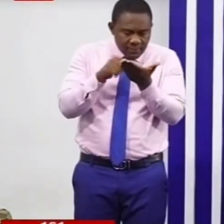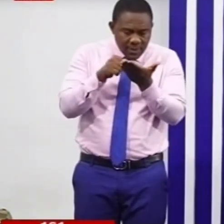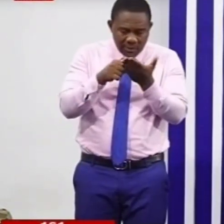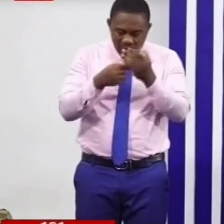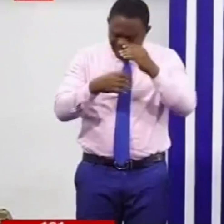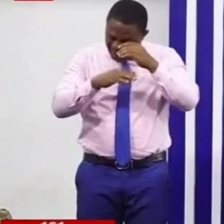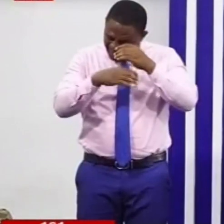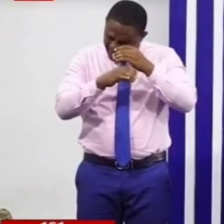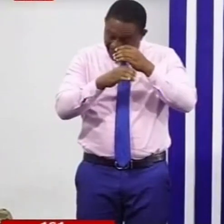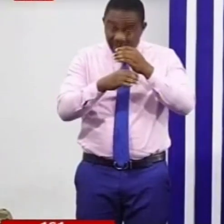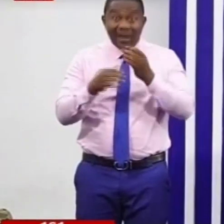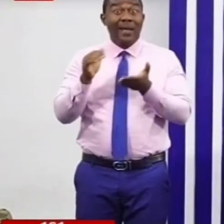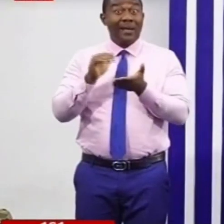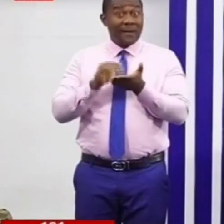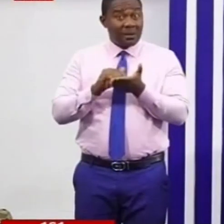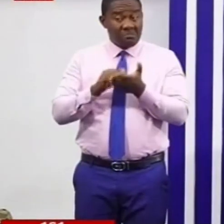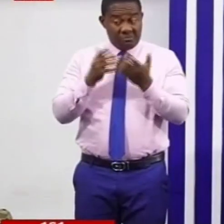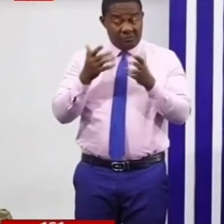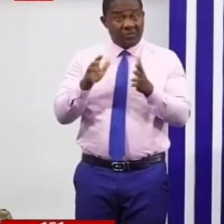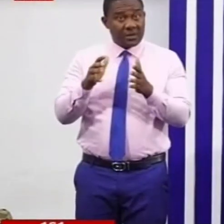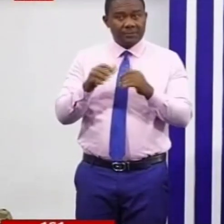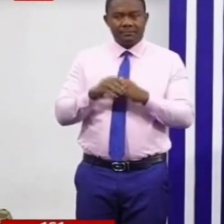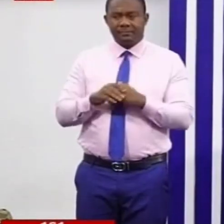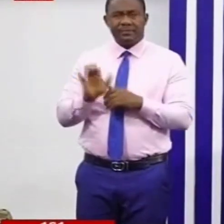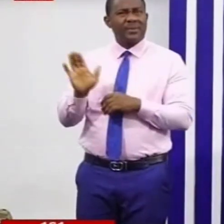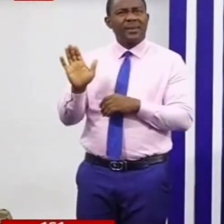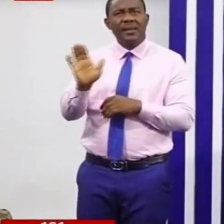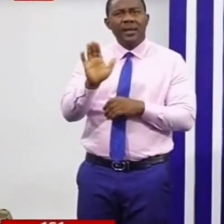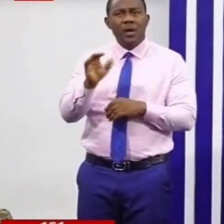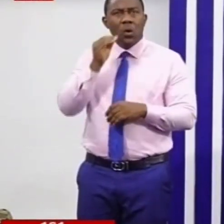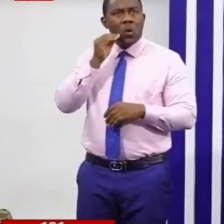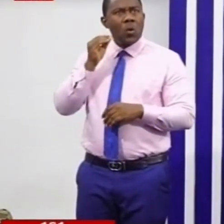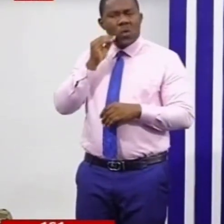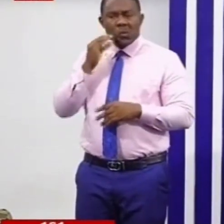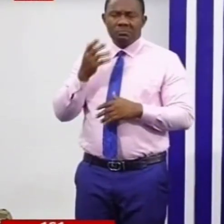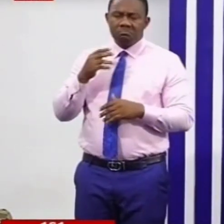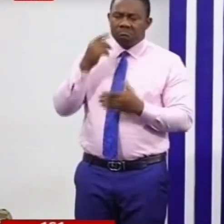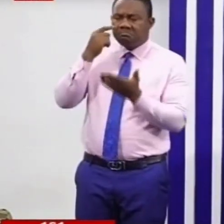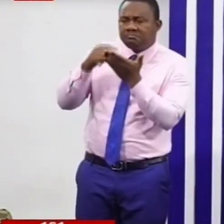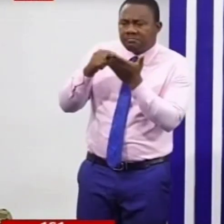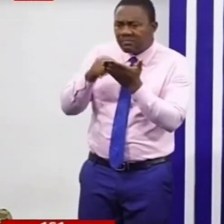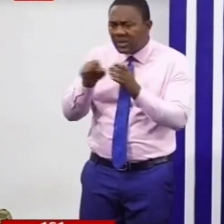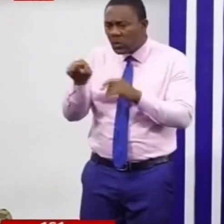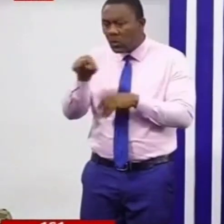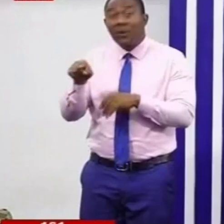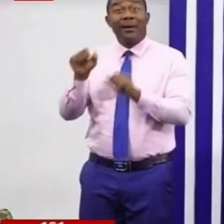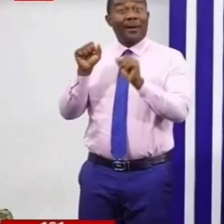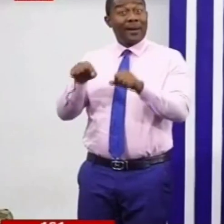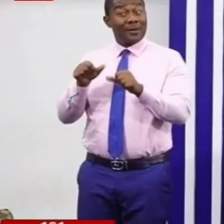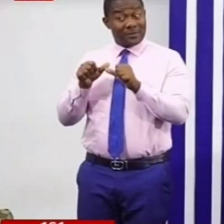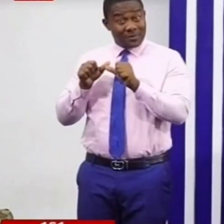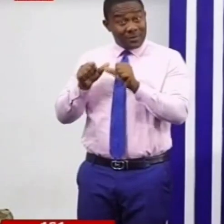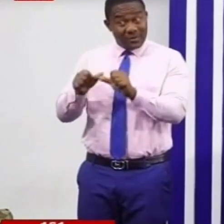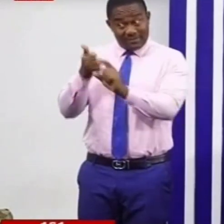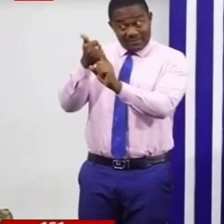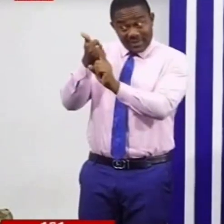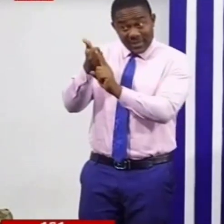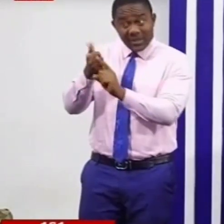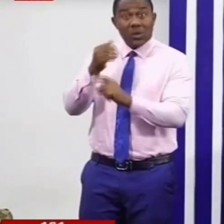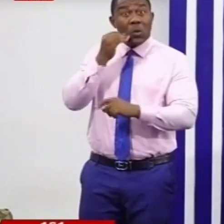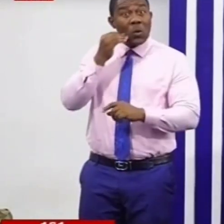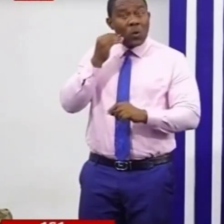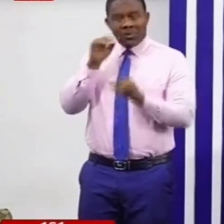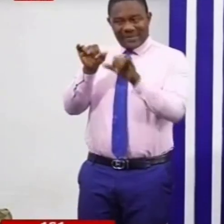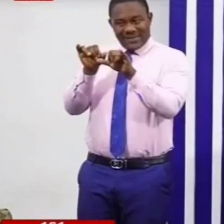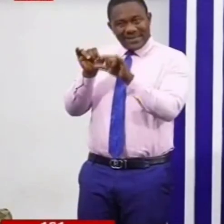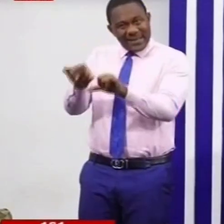results. We've checked their homes. They can continue to observe self-quarantine as